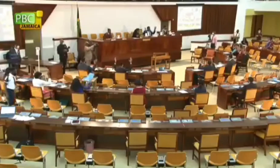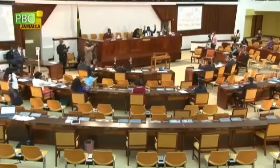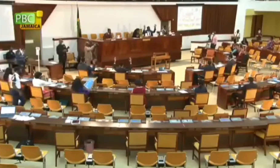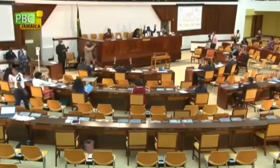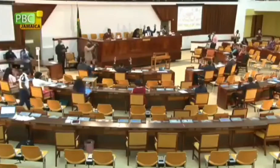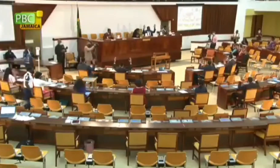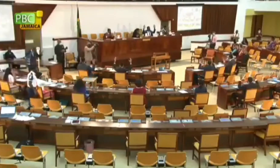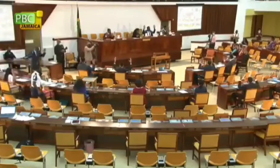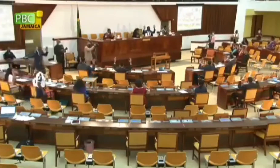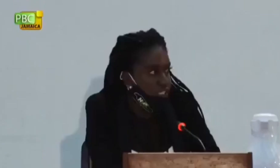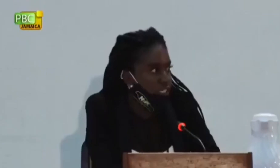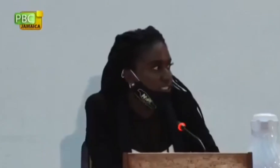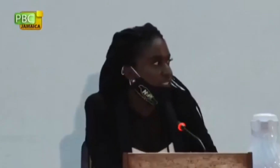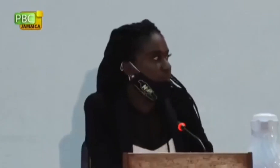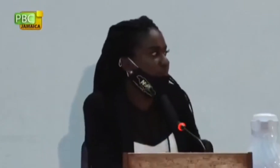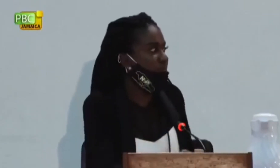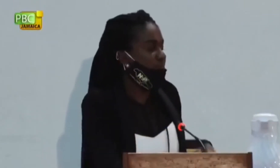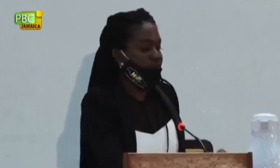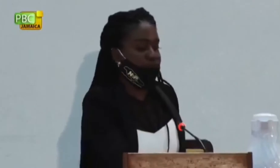Global Logistics.